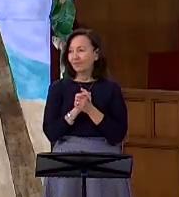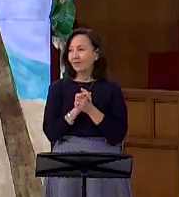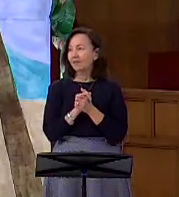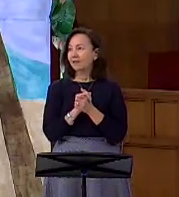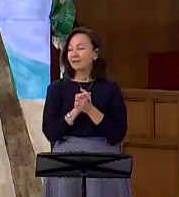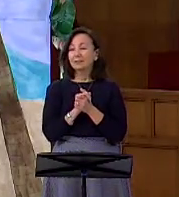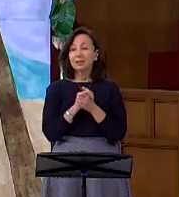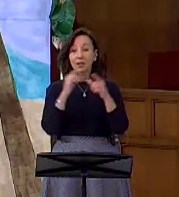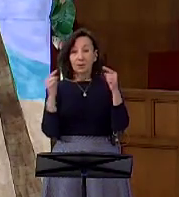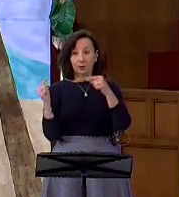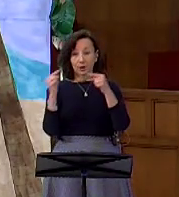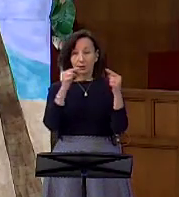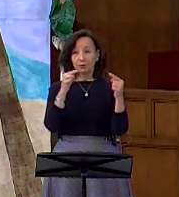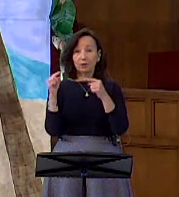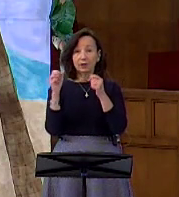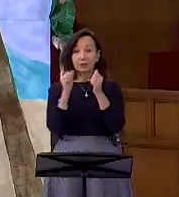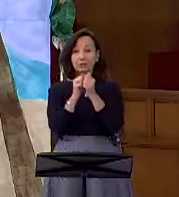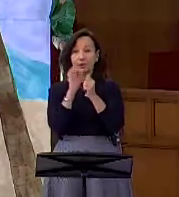Are you struggling with your walk?